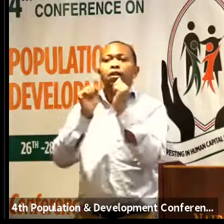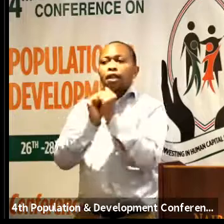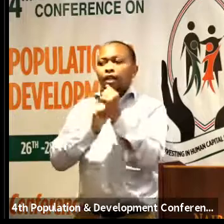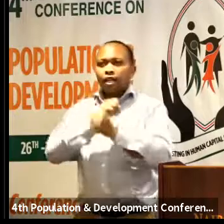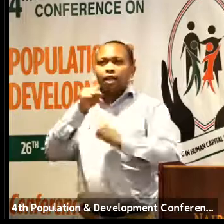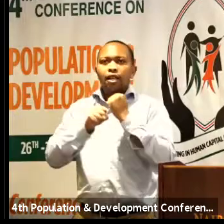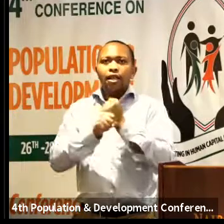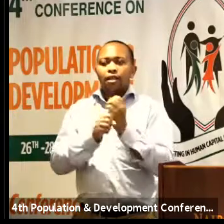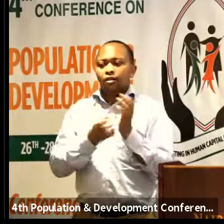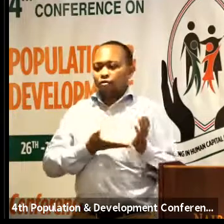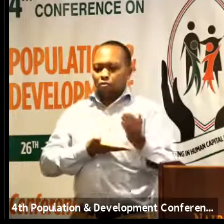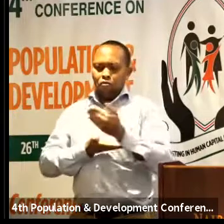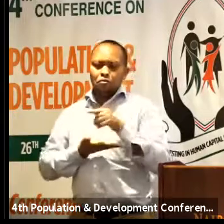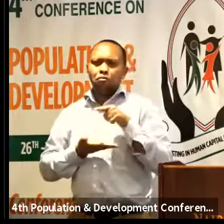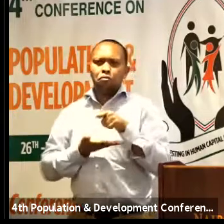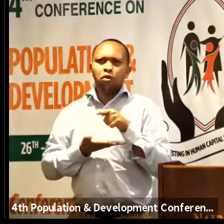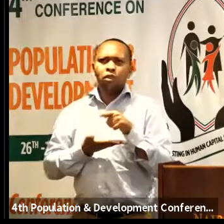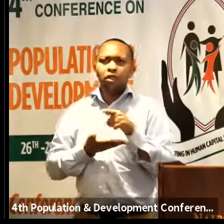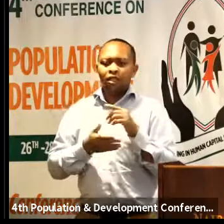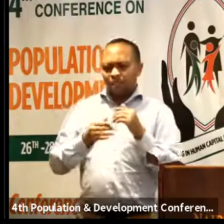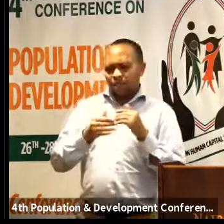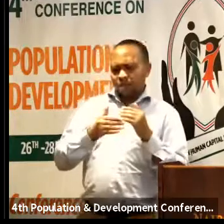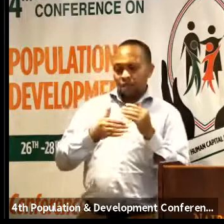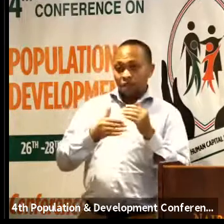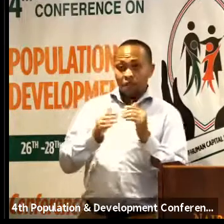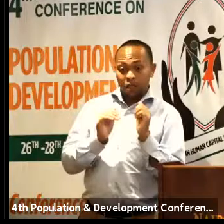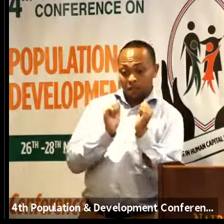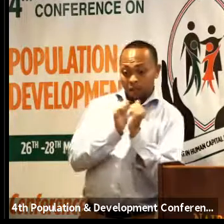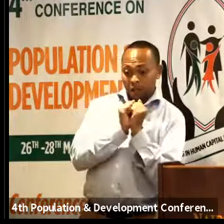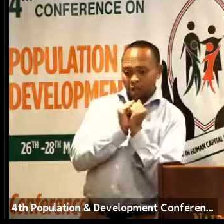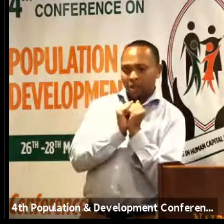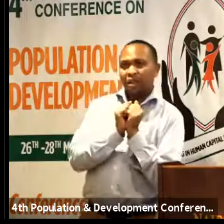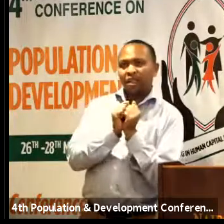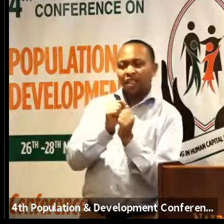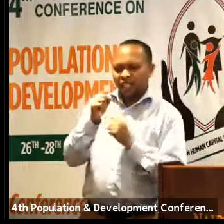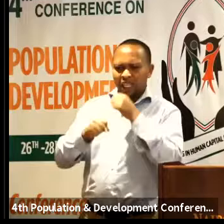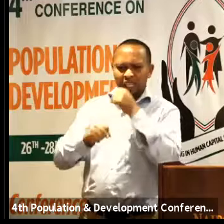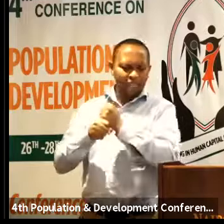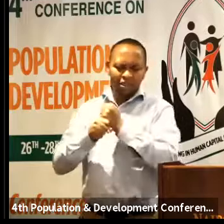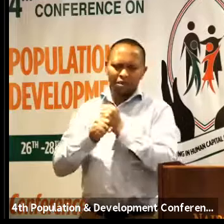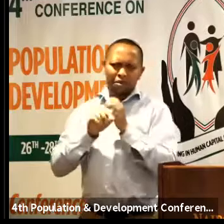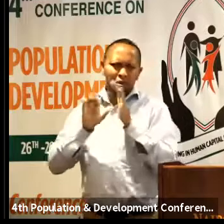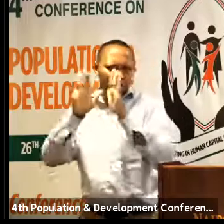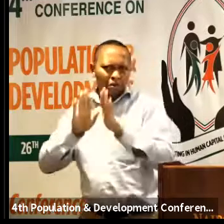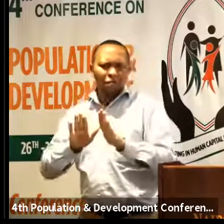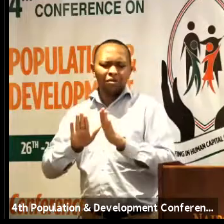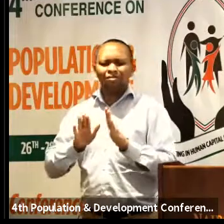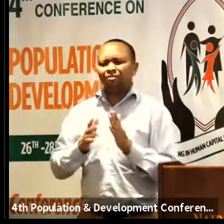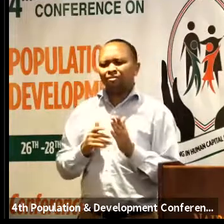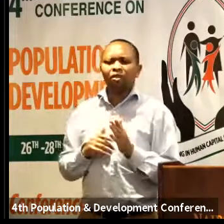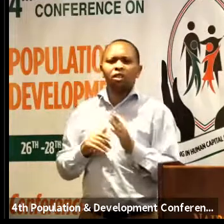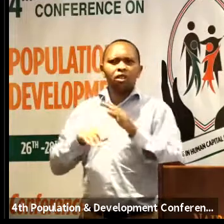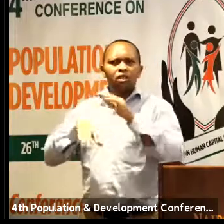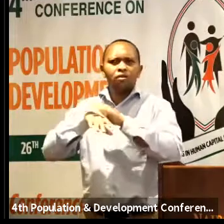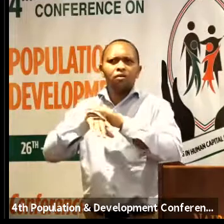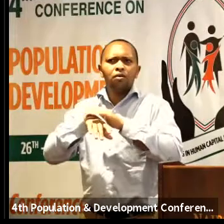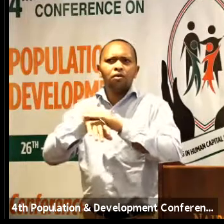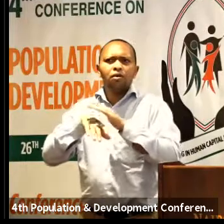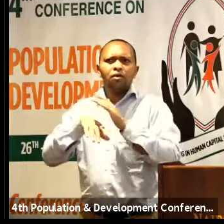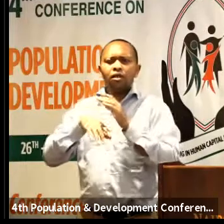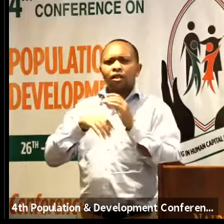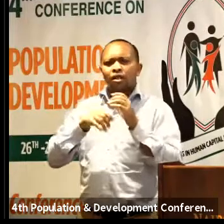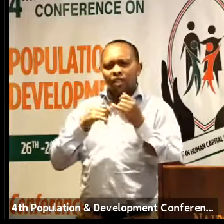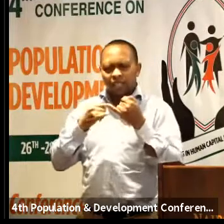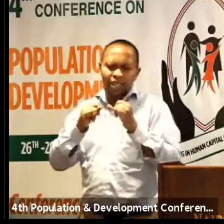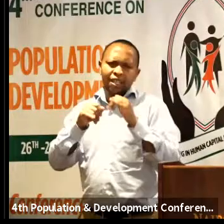certainly for sure, data 10 years old is not very useful. So it's important that we also invest in being able to collect